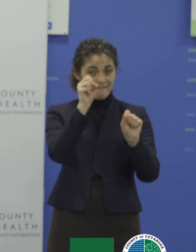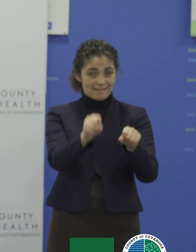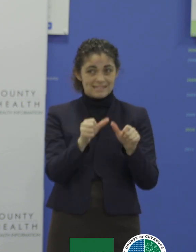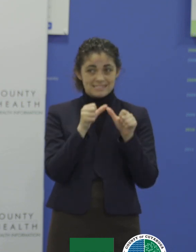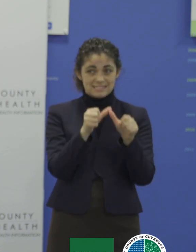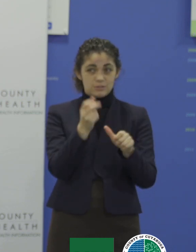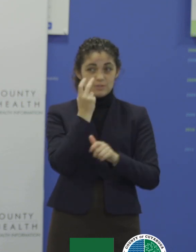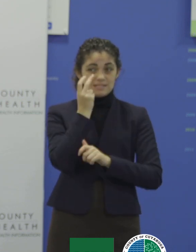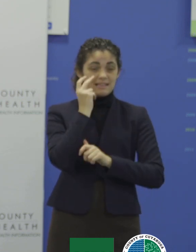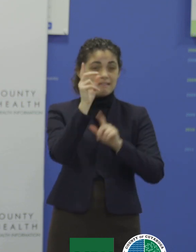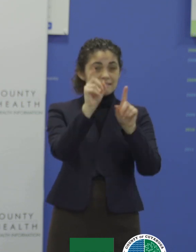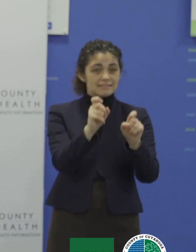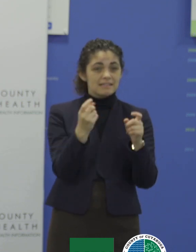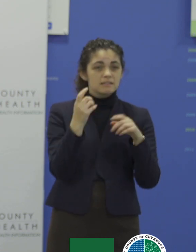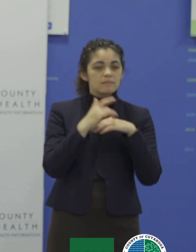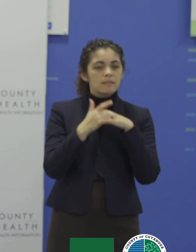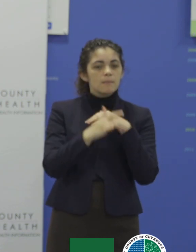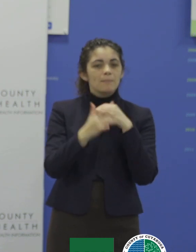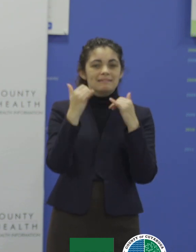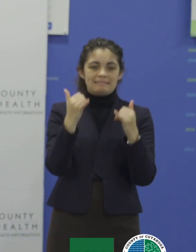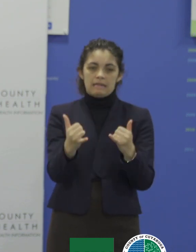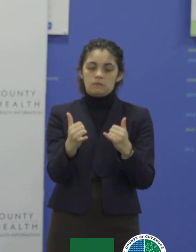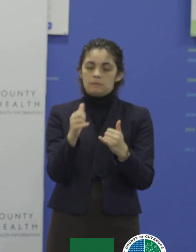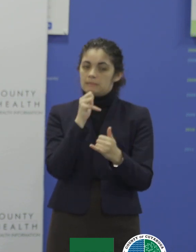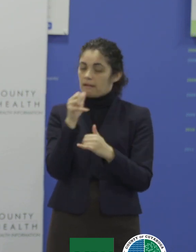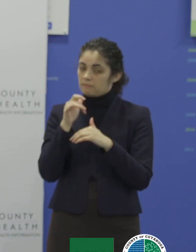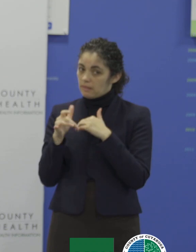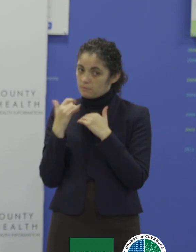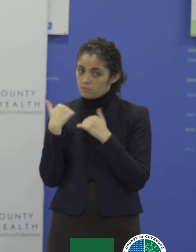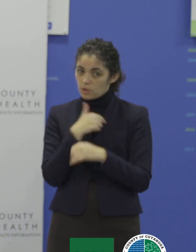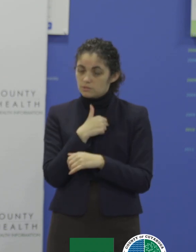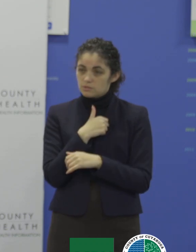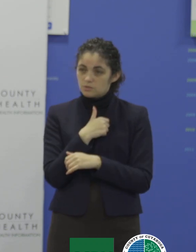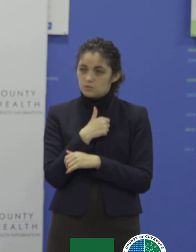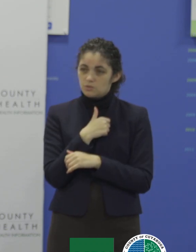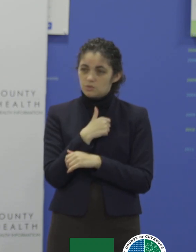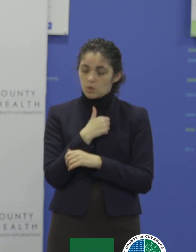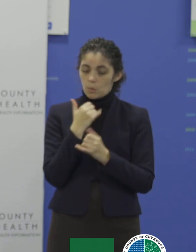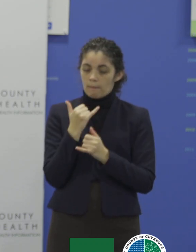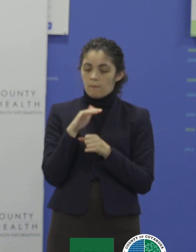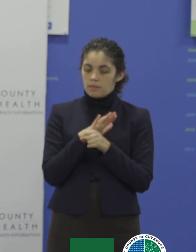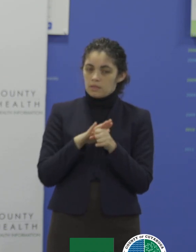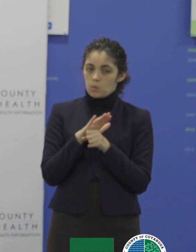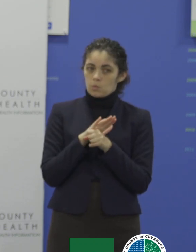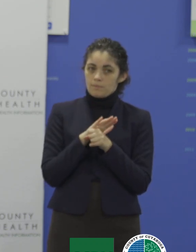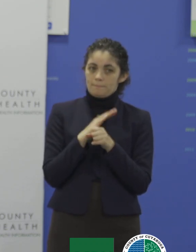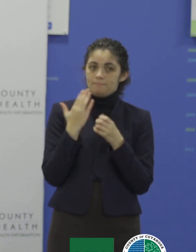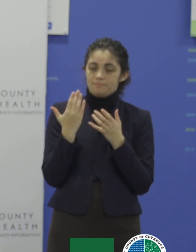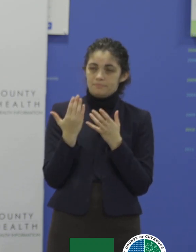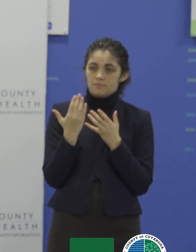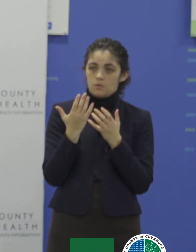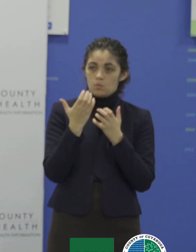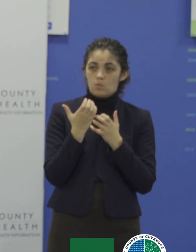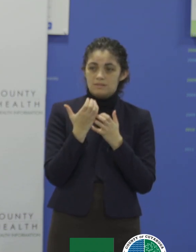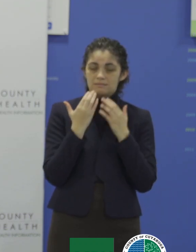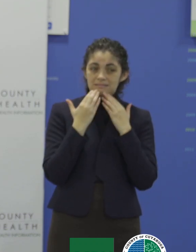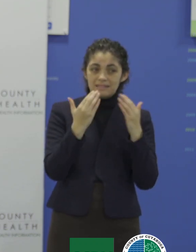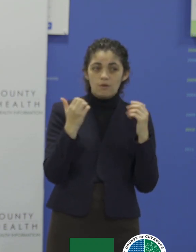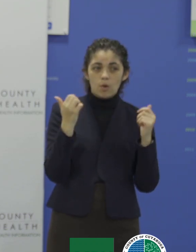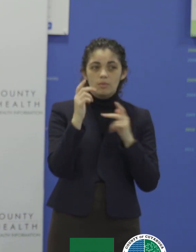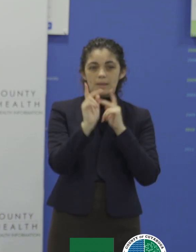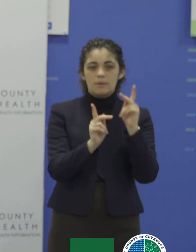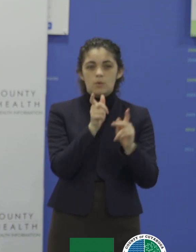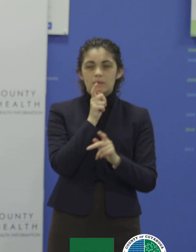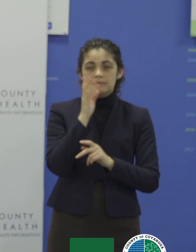to see more testing available, but right now that's not available for us so much on the local level. And so I just thank those people who are